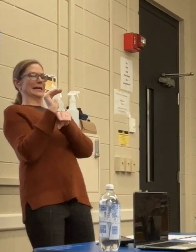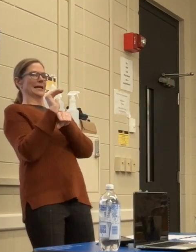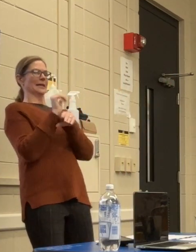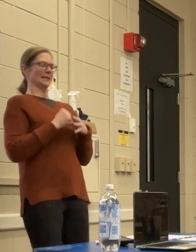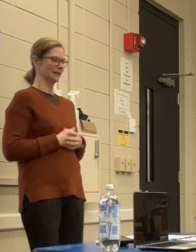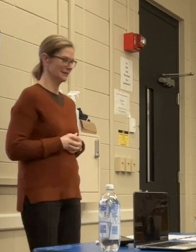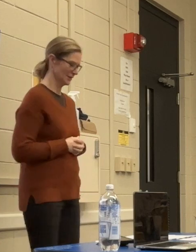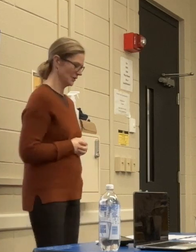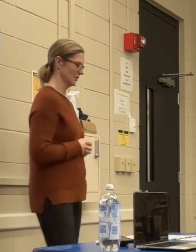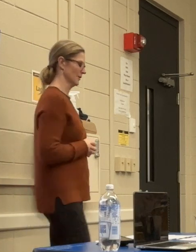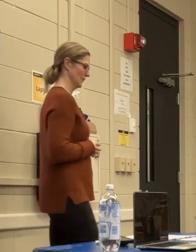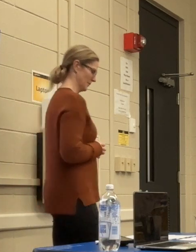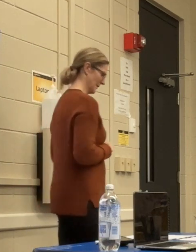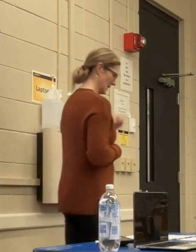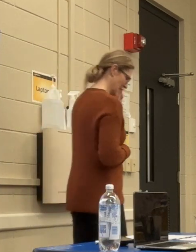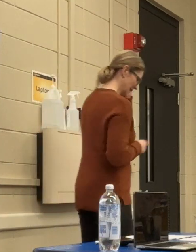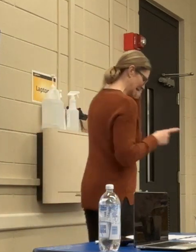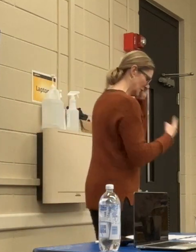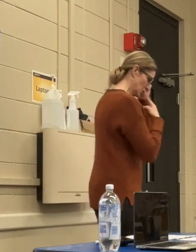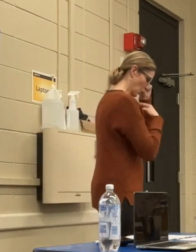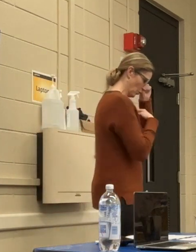So I was discussing with the director last night.